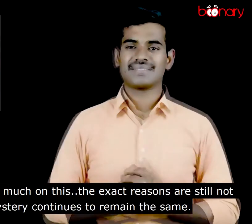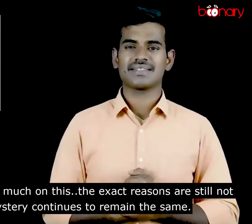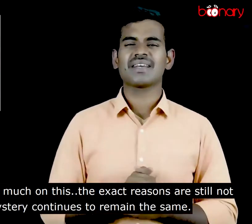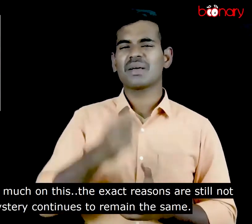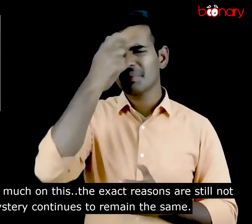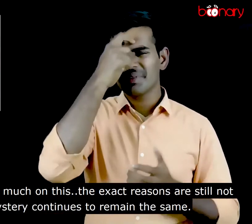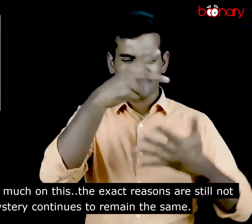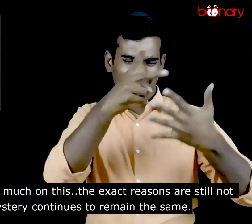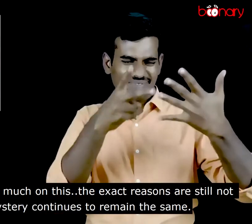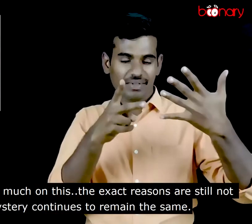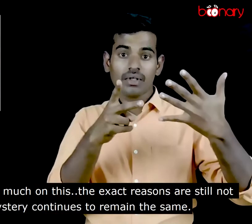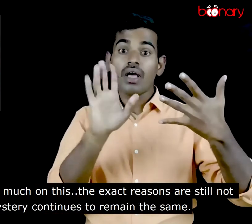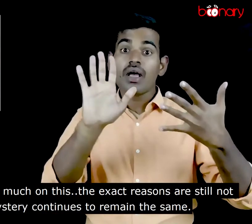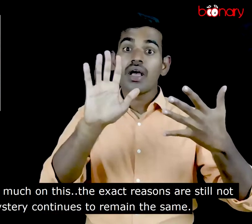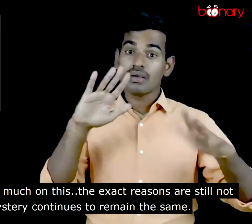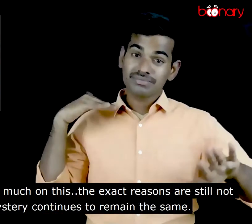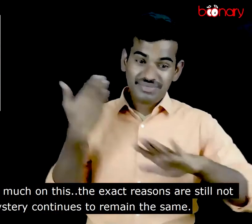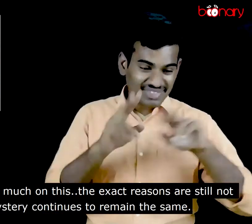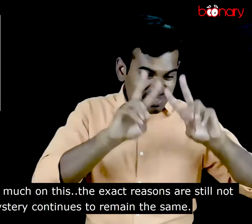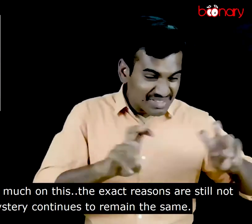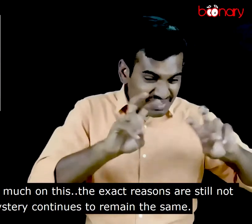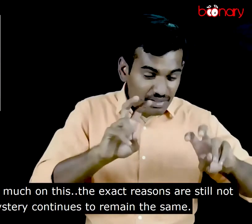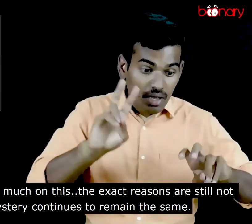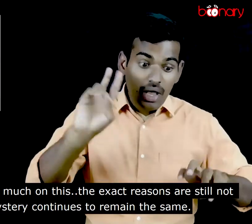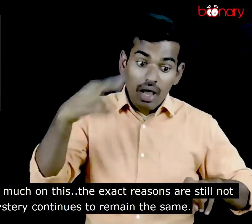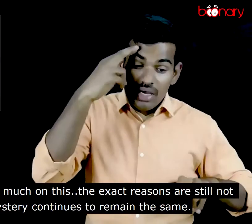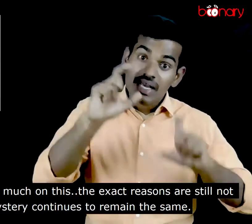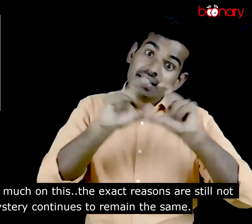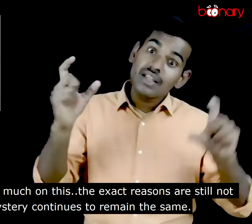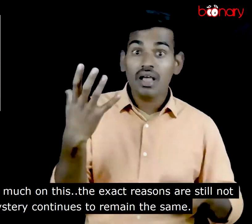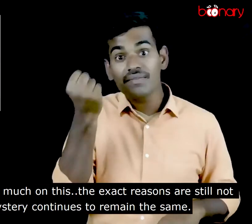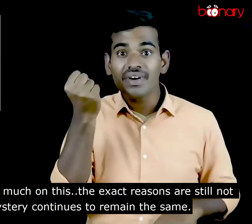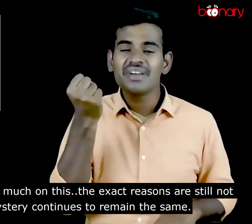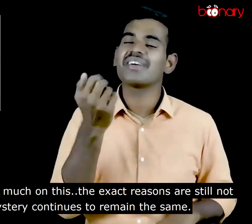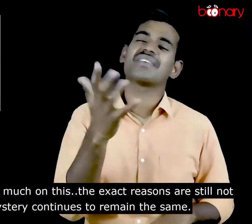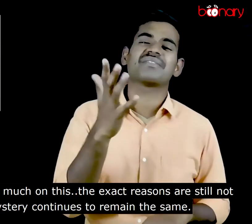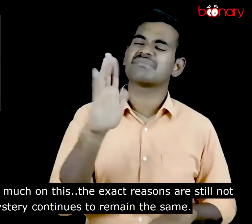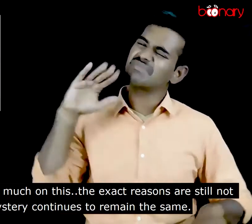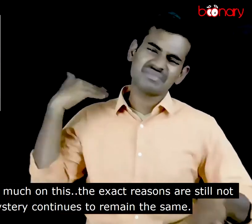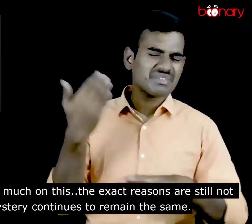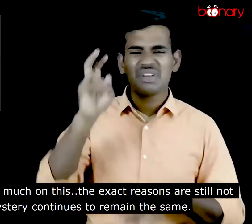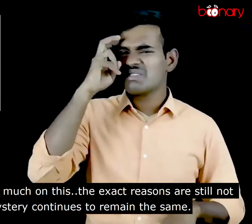After speculating so much on this, the exact reasons are still